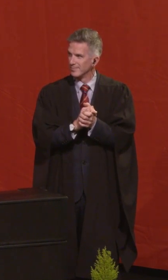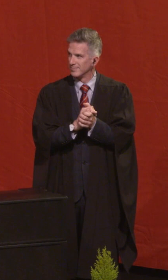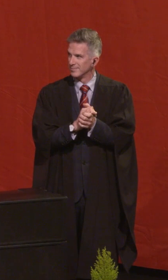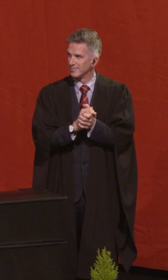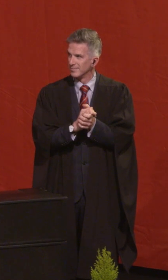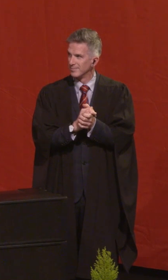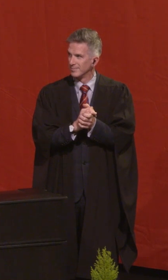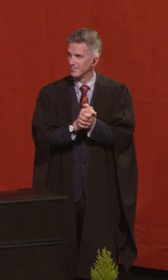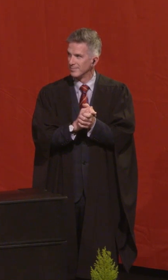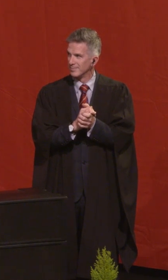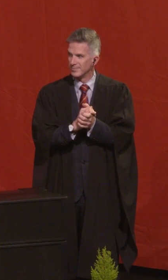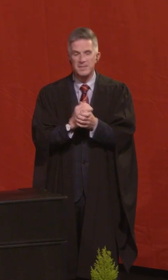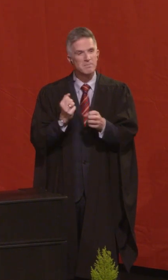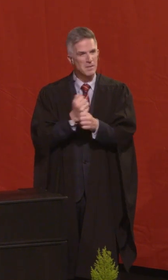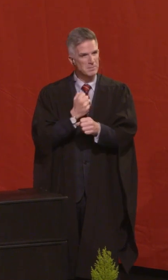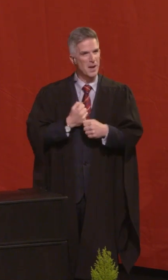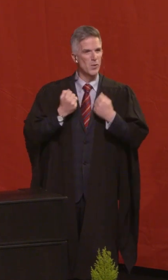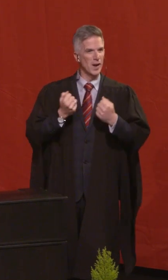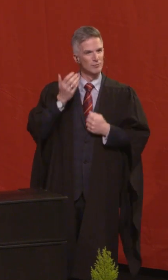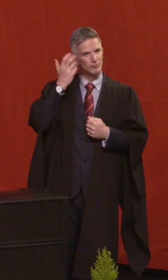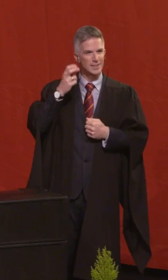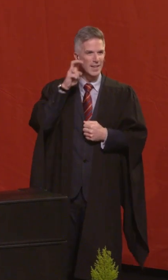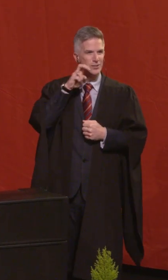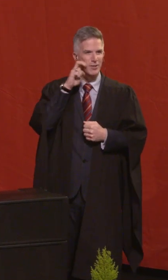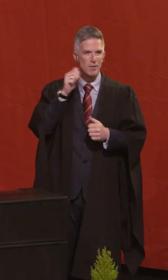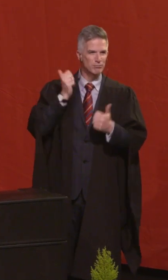And I've made my home country, Nigeria, proud.